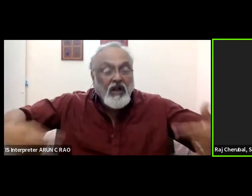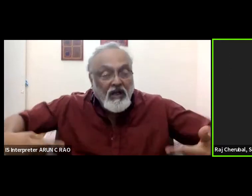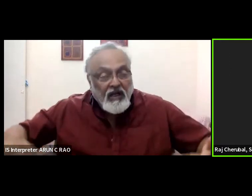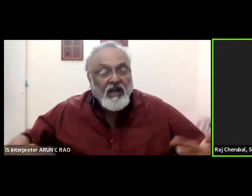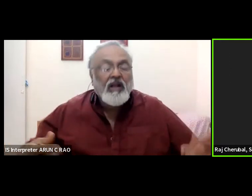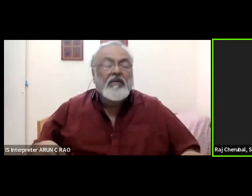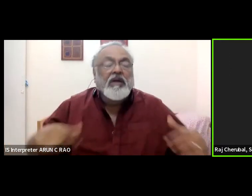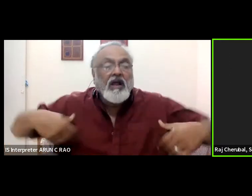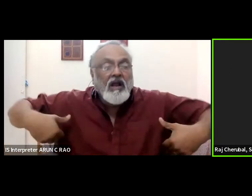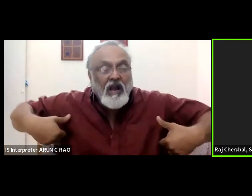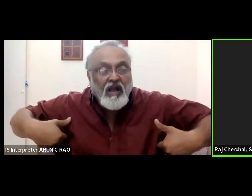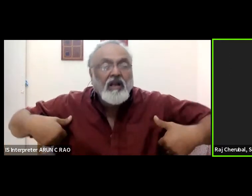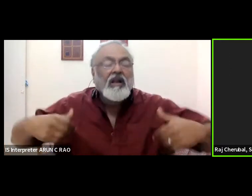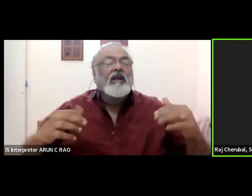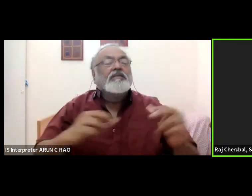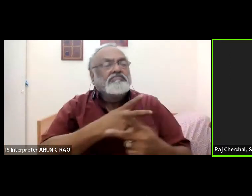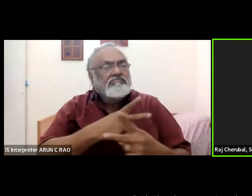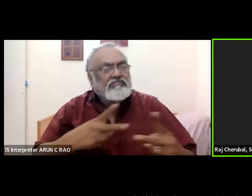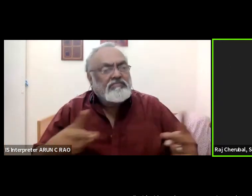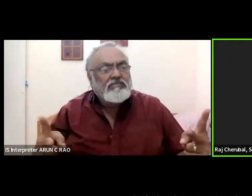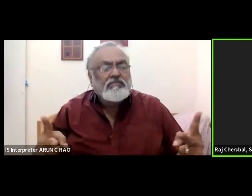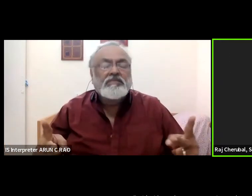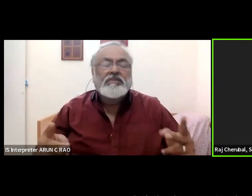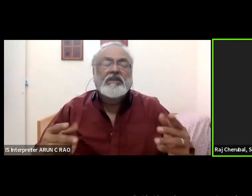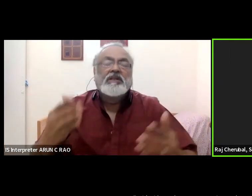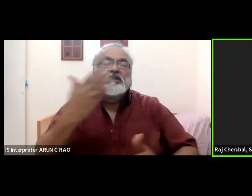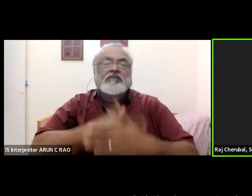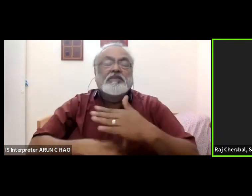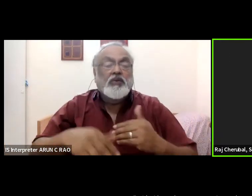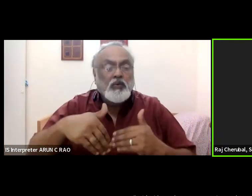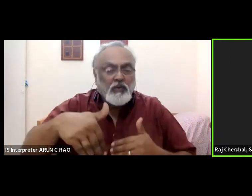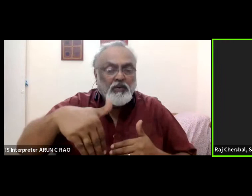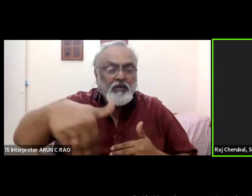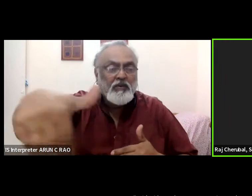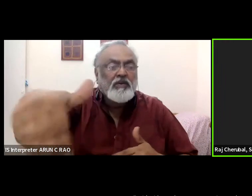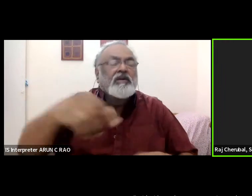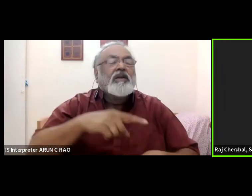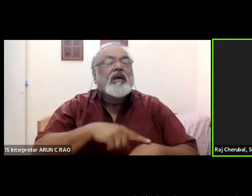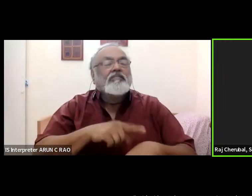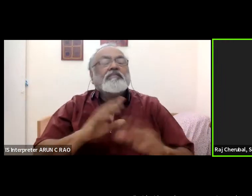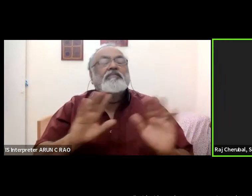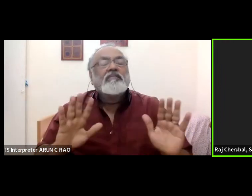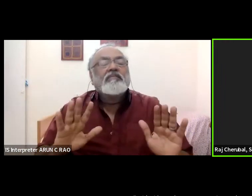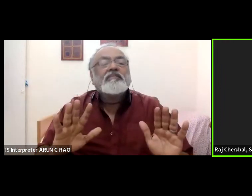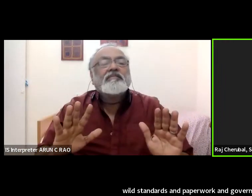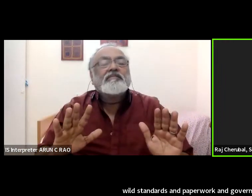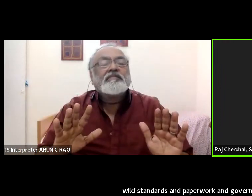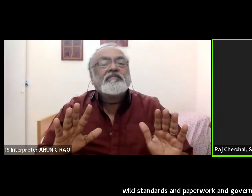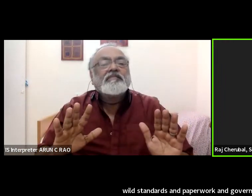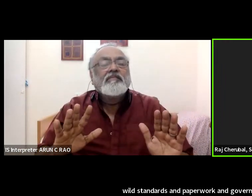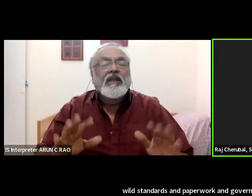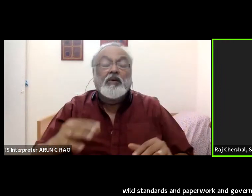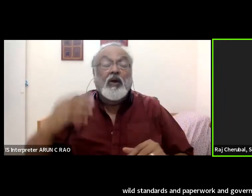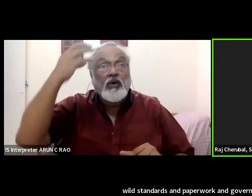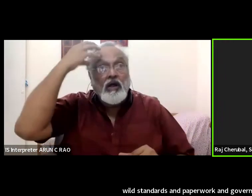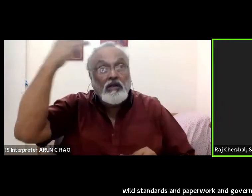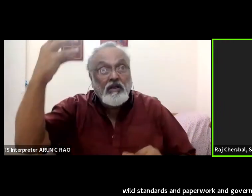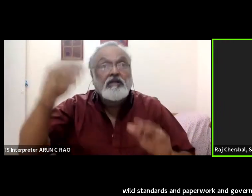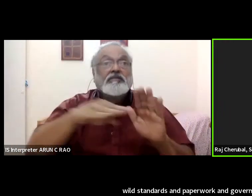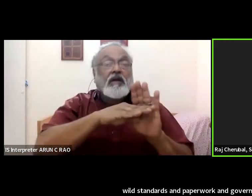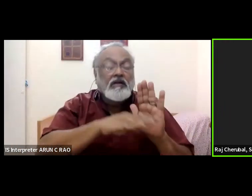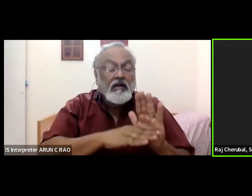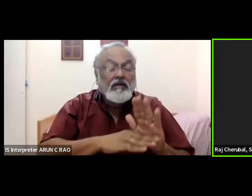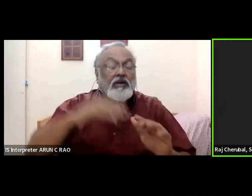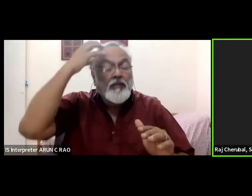that while standards and paperwork and government orders are there, the attitude that it is not